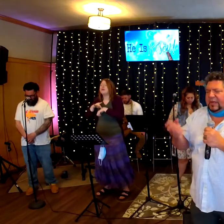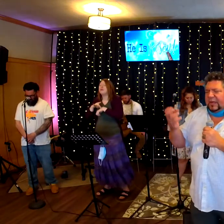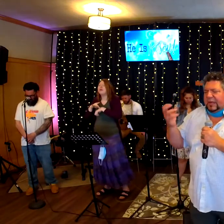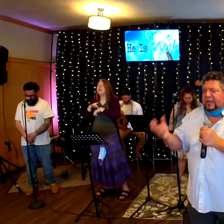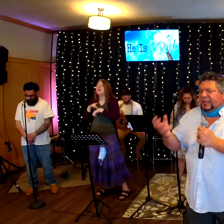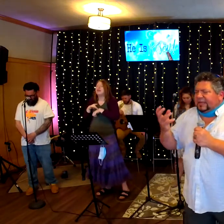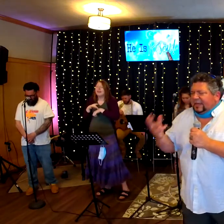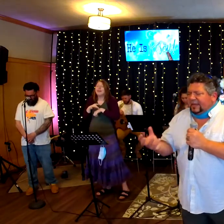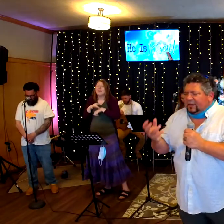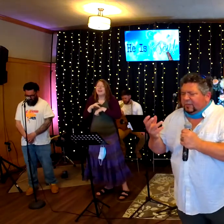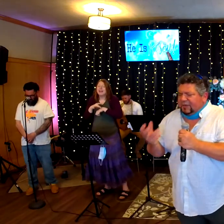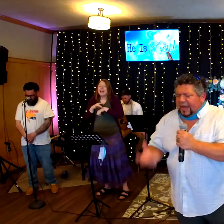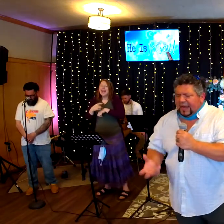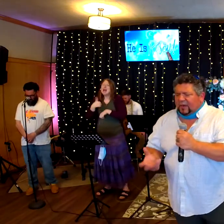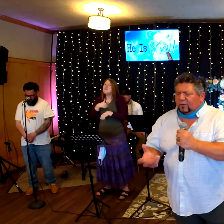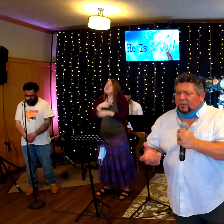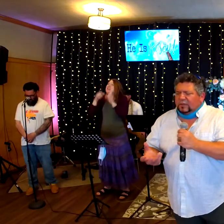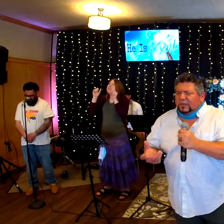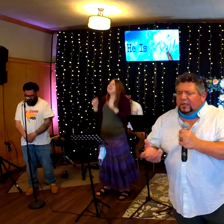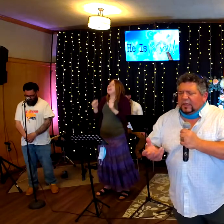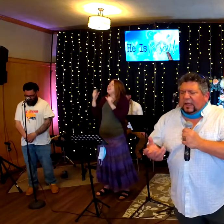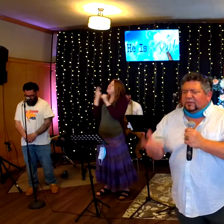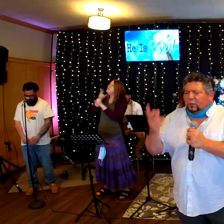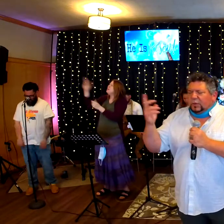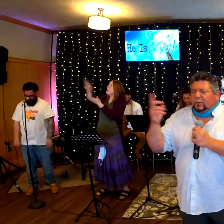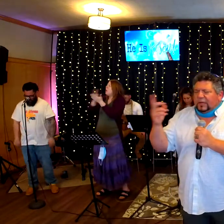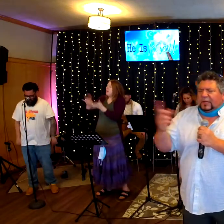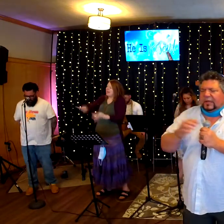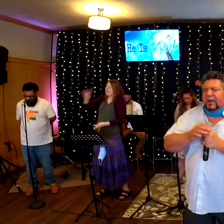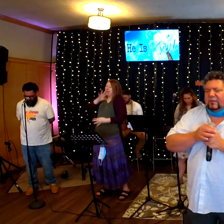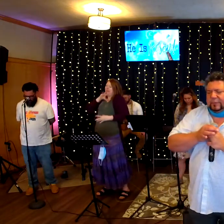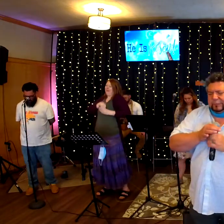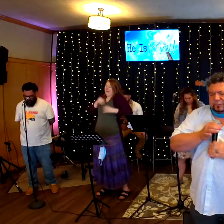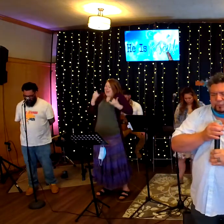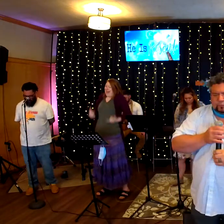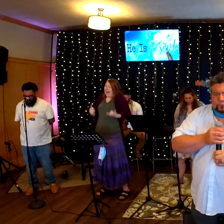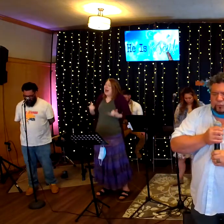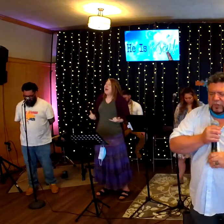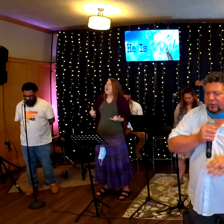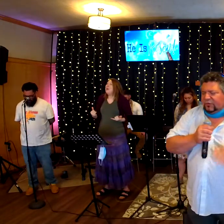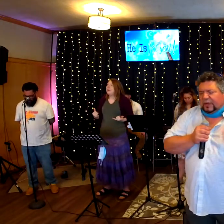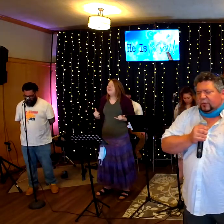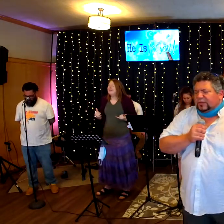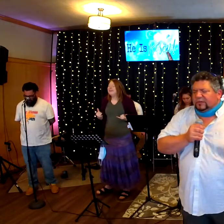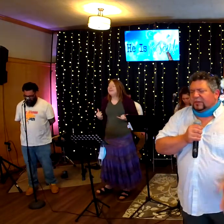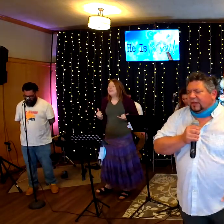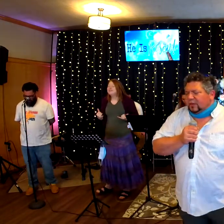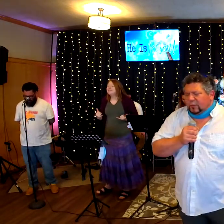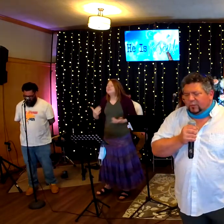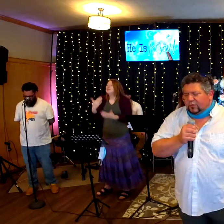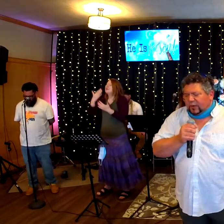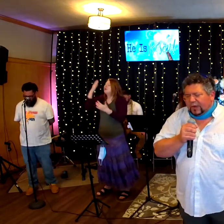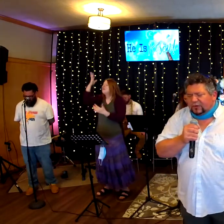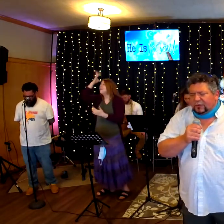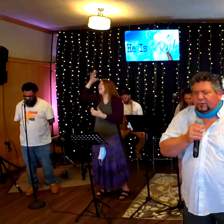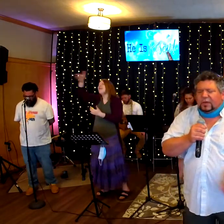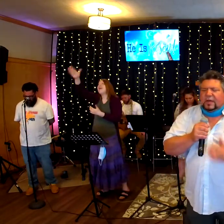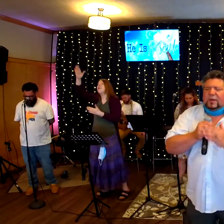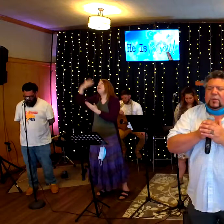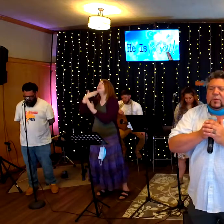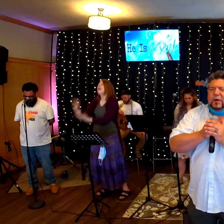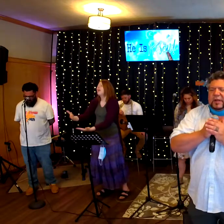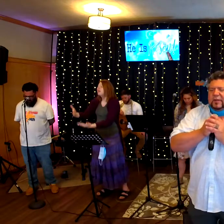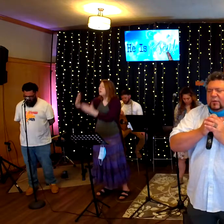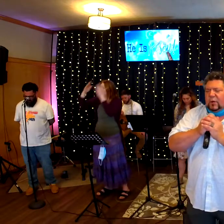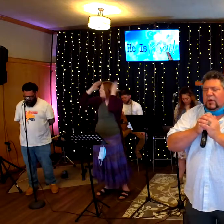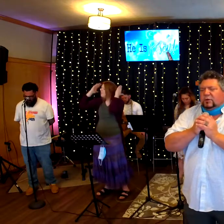be in the kingdom now as it will be in heaven. So, Father, we just thank you. We praise you.